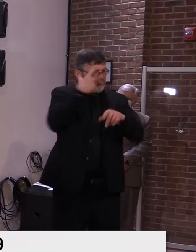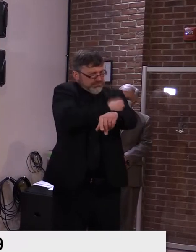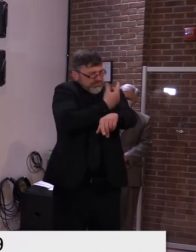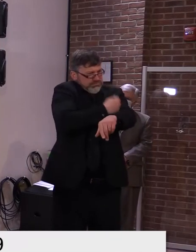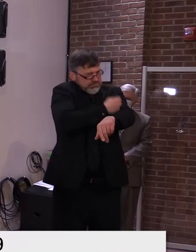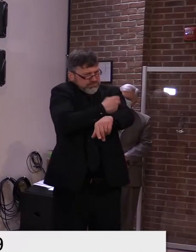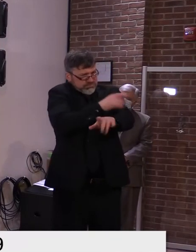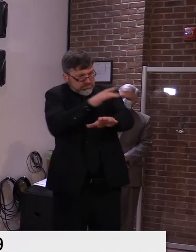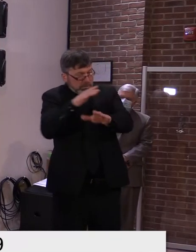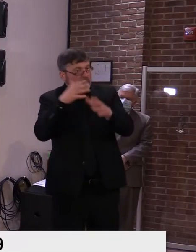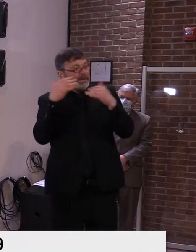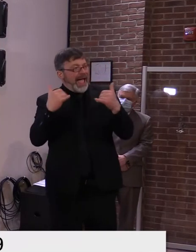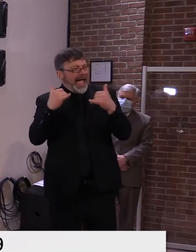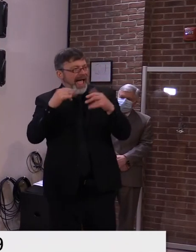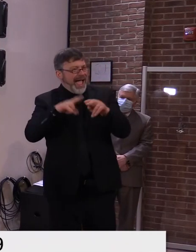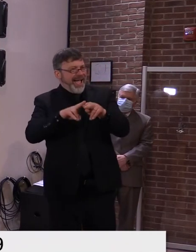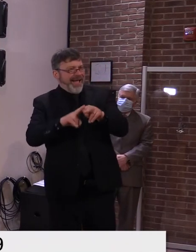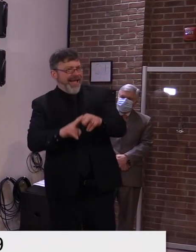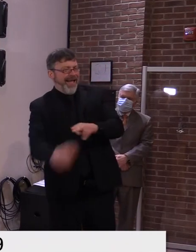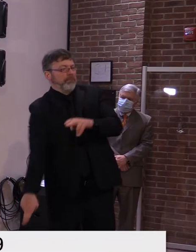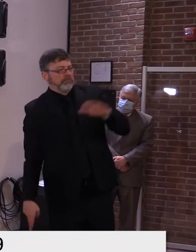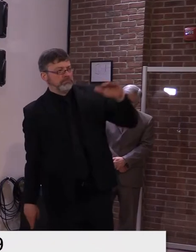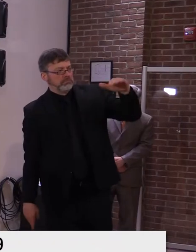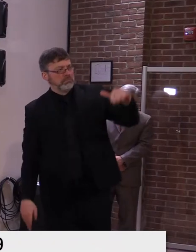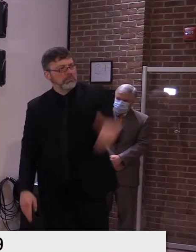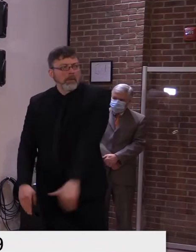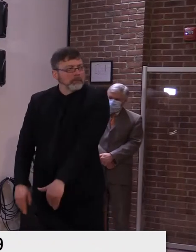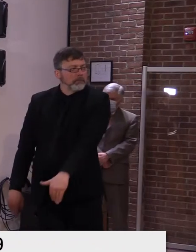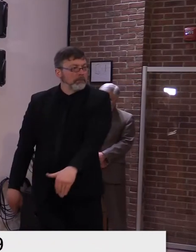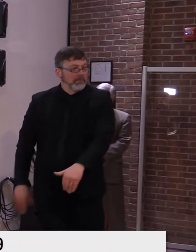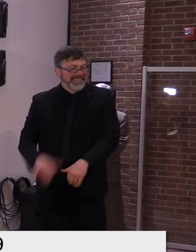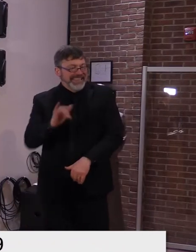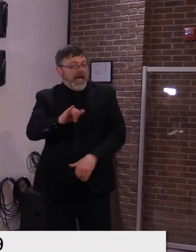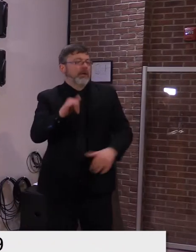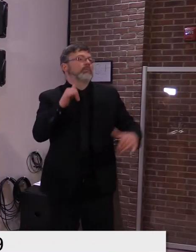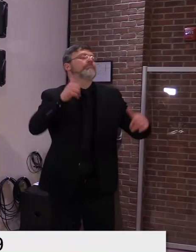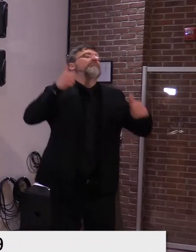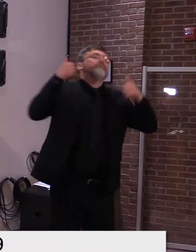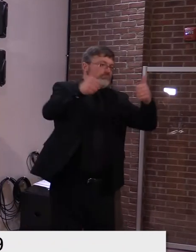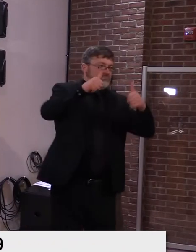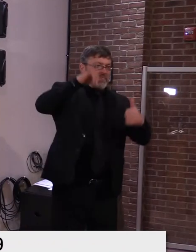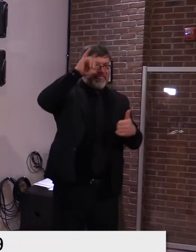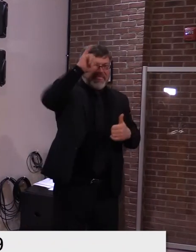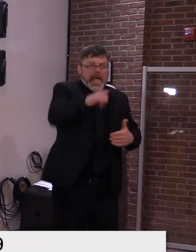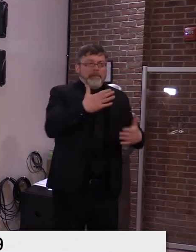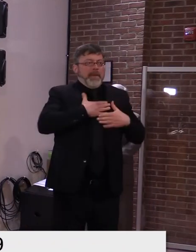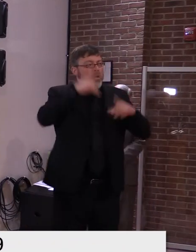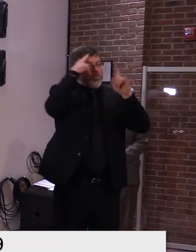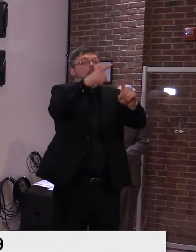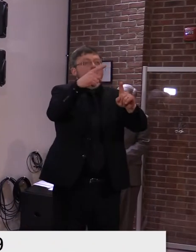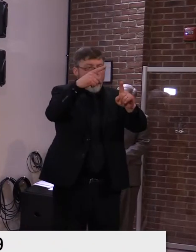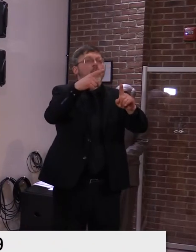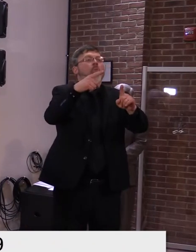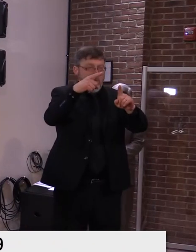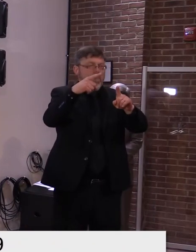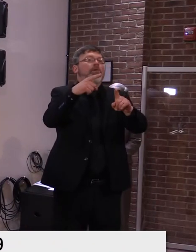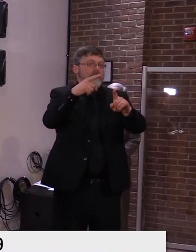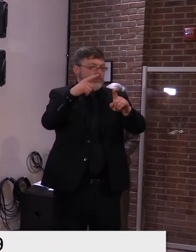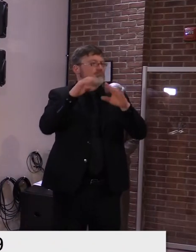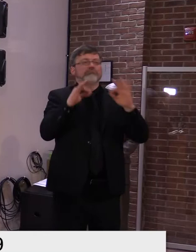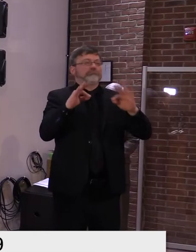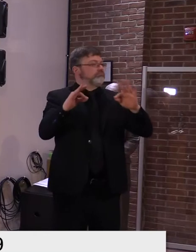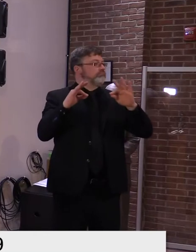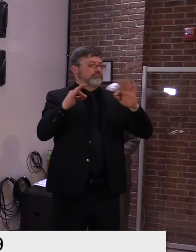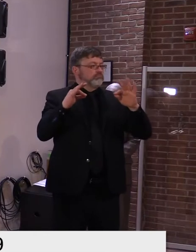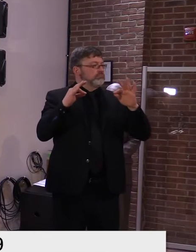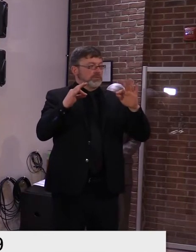significantly, and that's great news for us. We want it to continue to move down in the next few weeks,